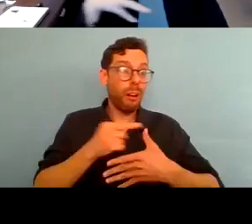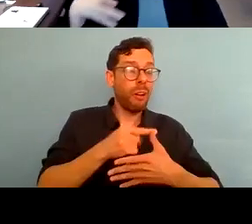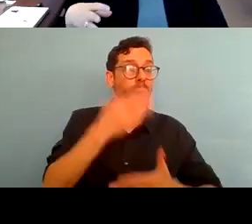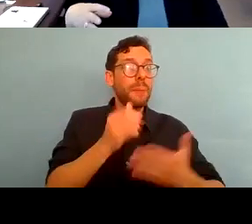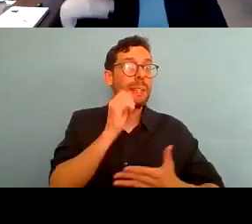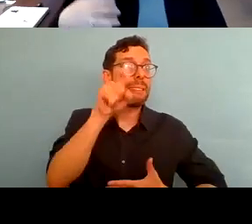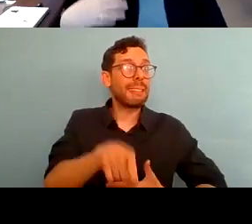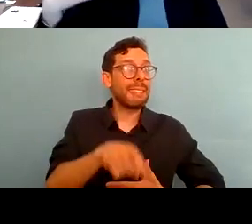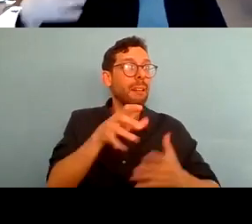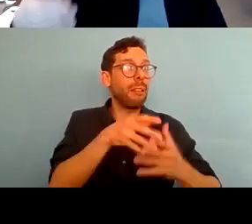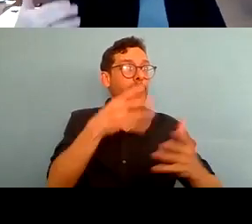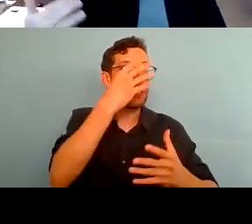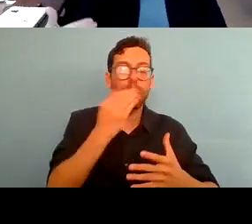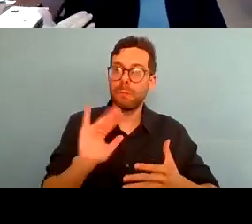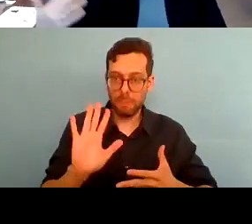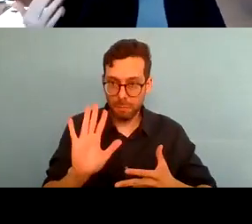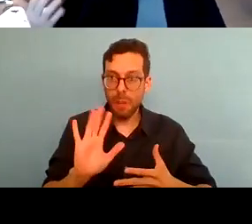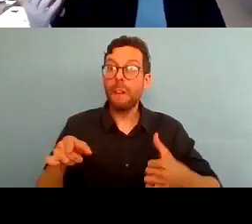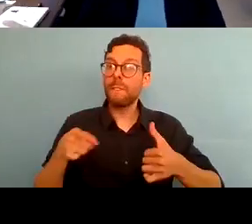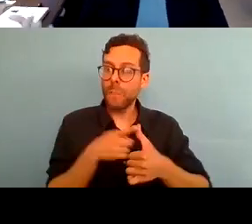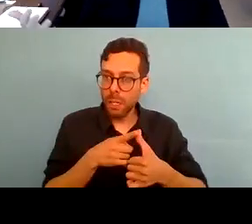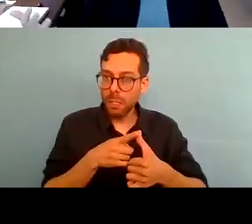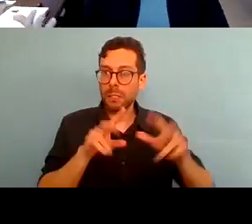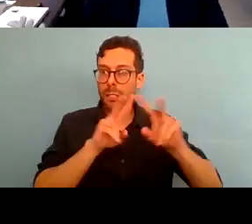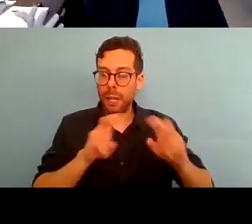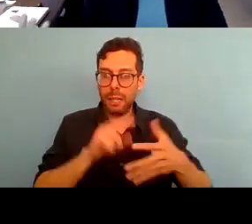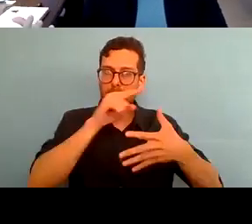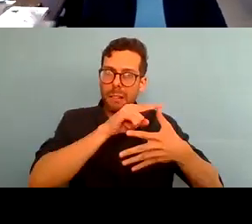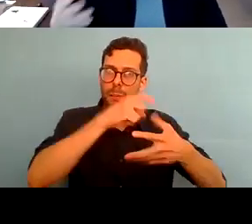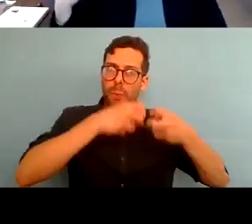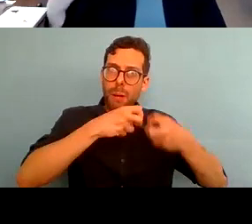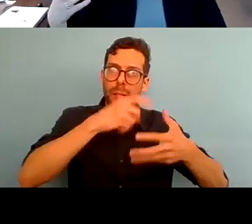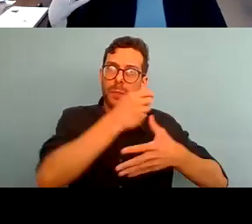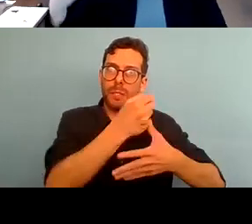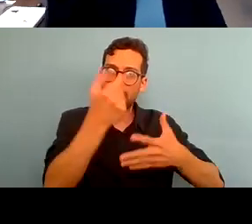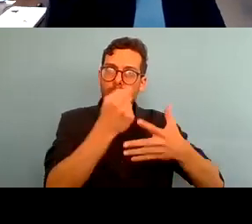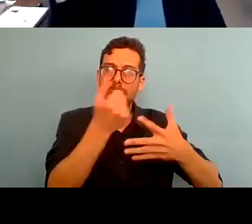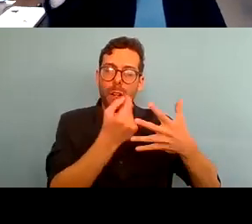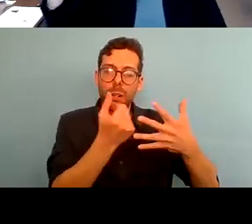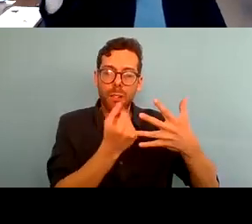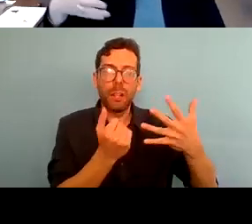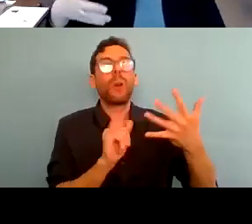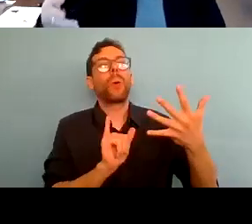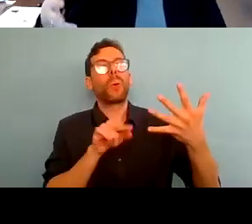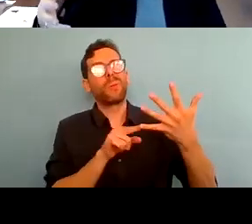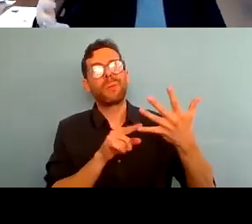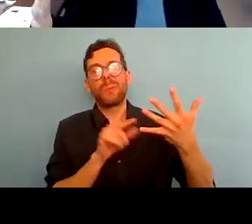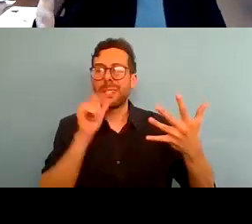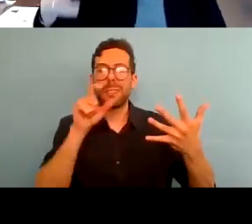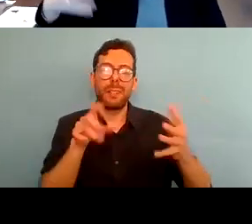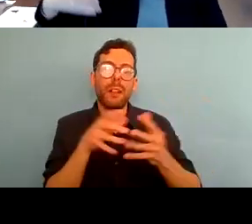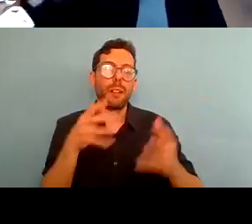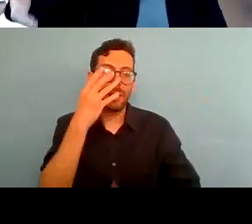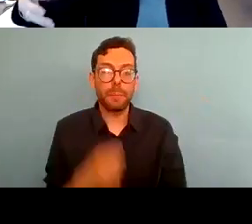other options, then you may start to think, well, this may be one of those kiddos that has difference in their, and truly this is